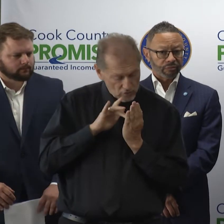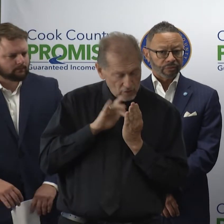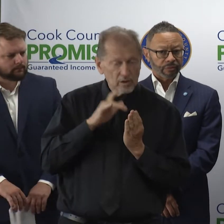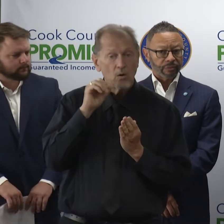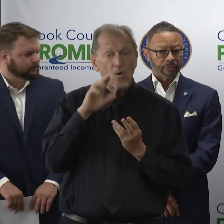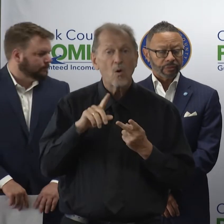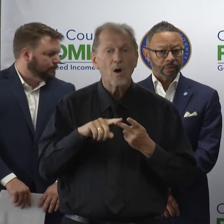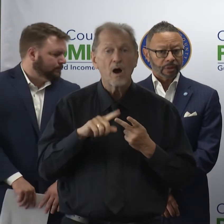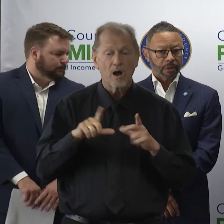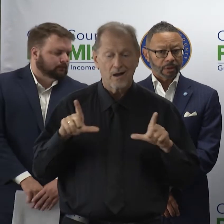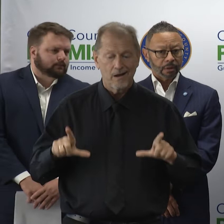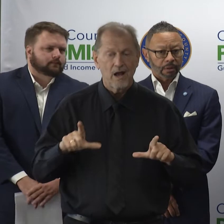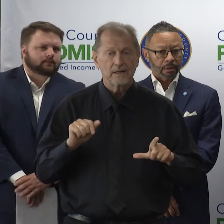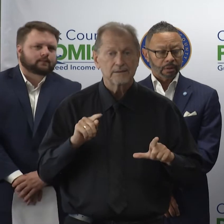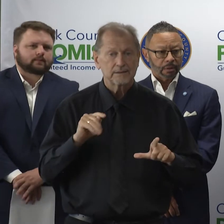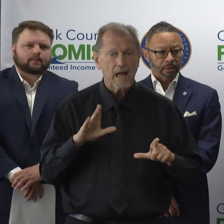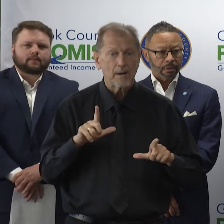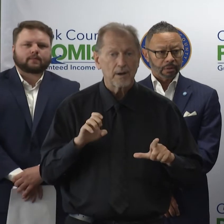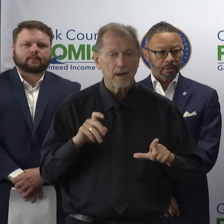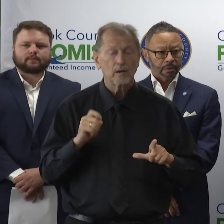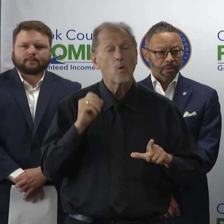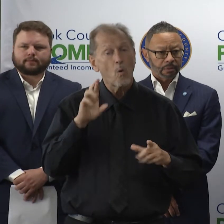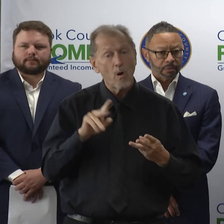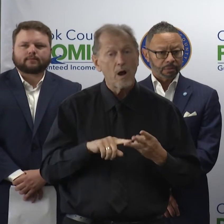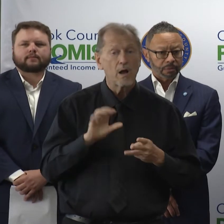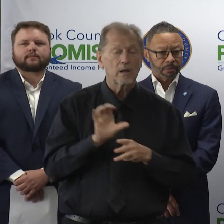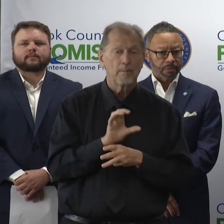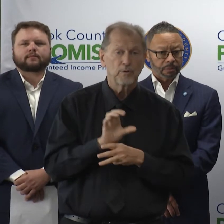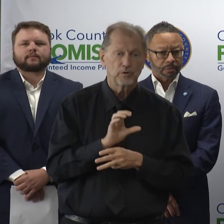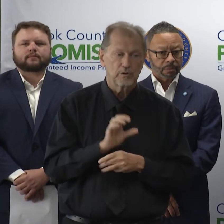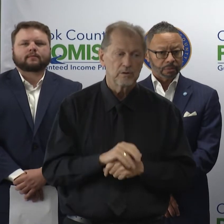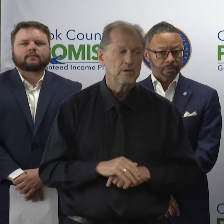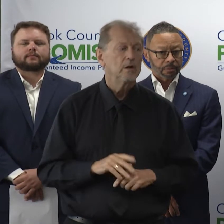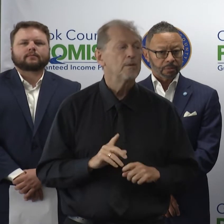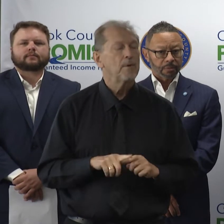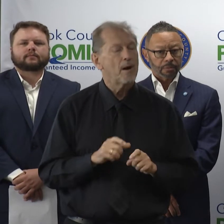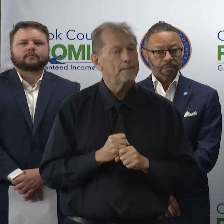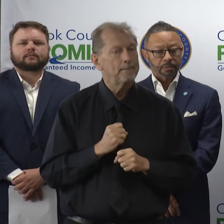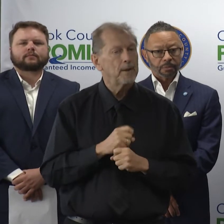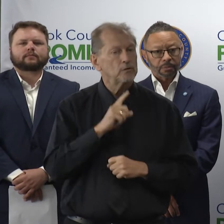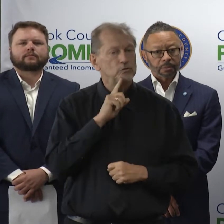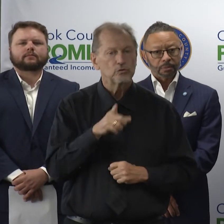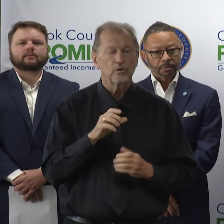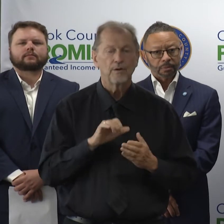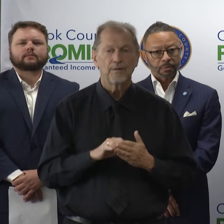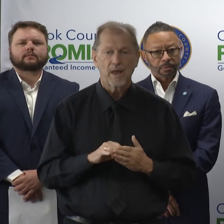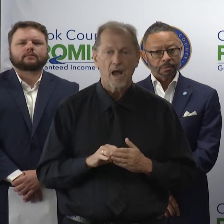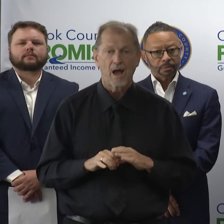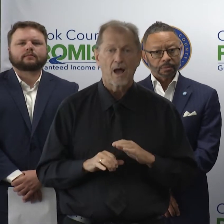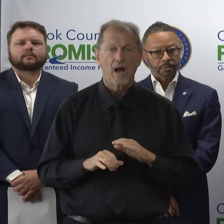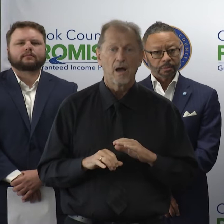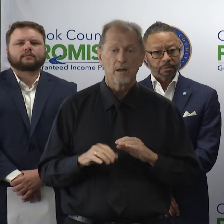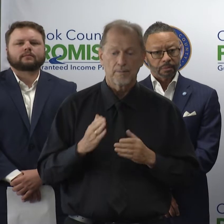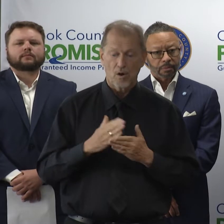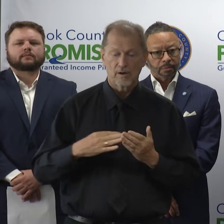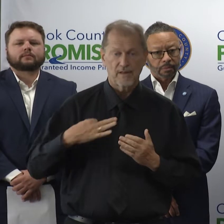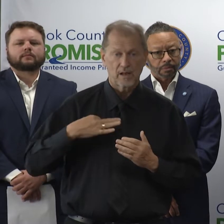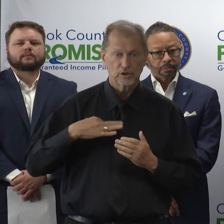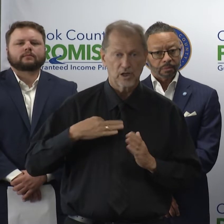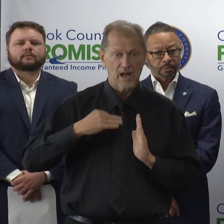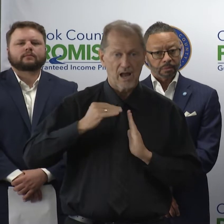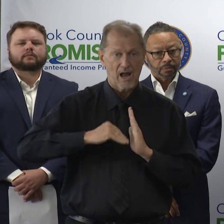computer. But as part of this process, I just want to ensure that part of the eligibility and the documents that